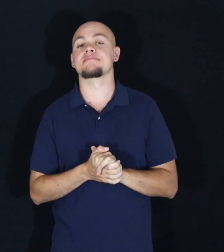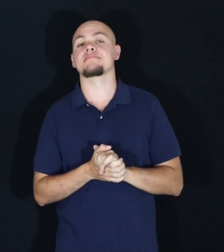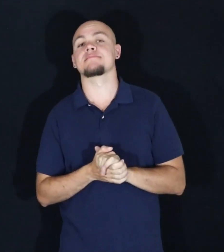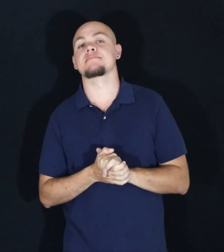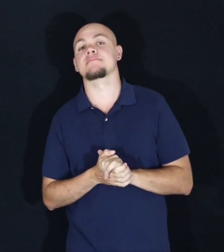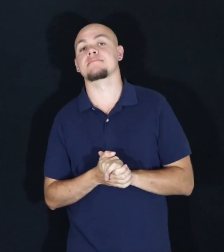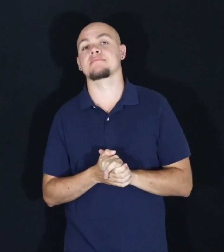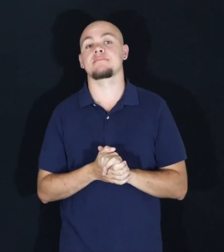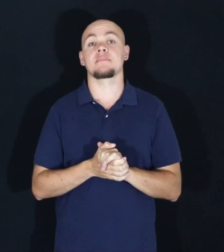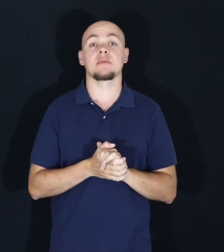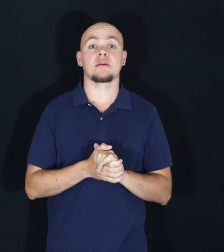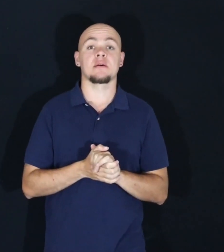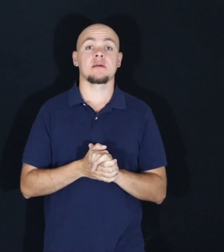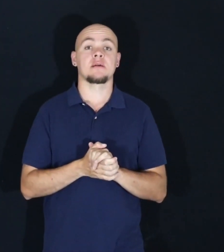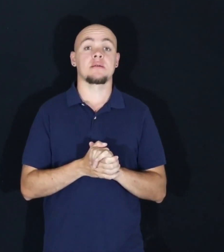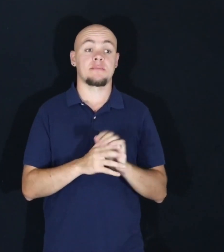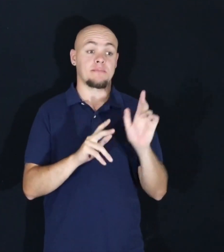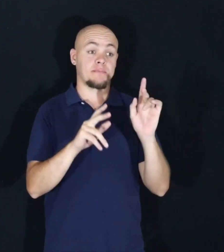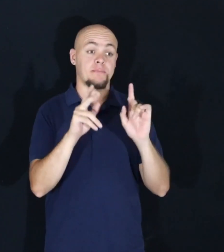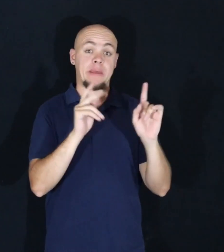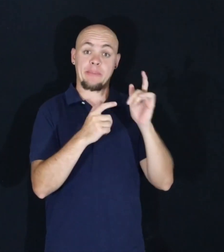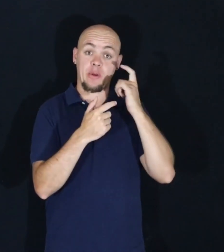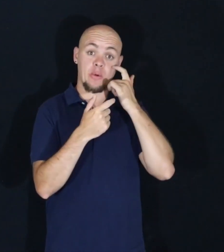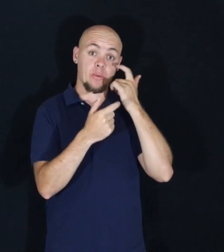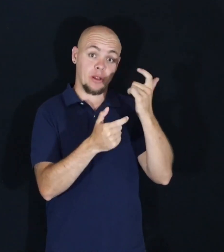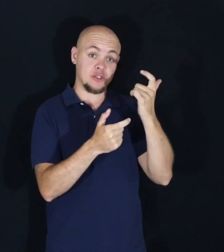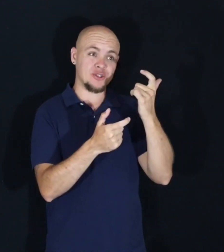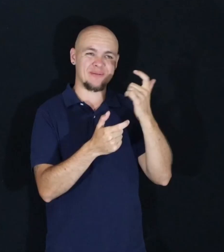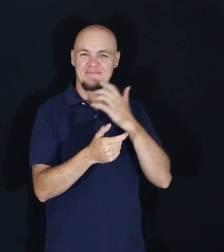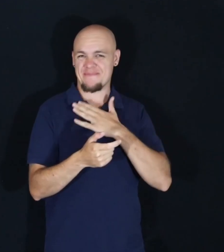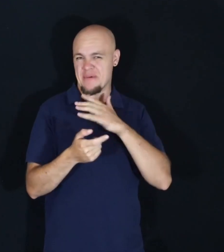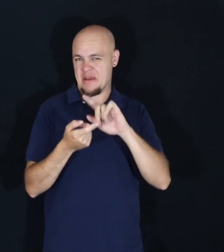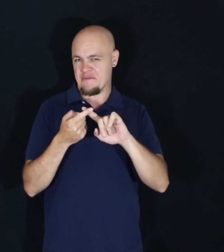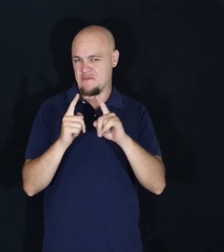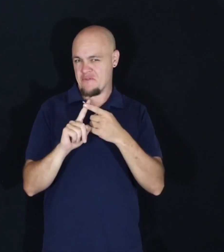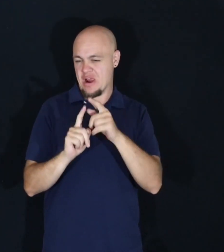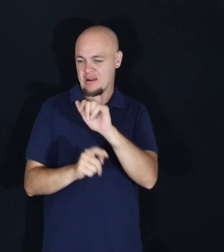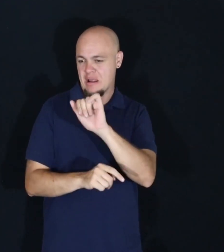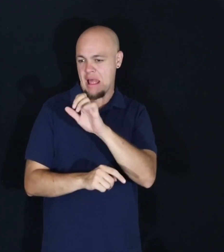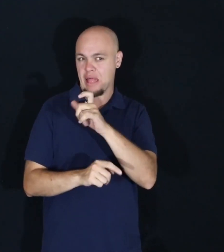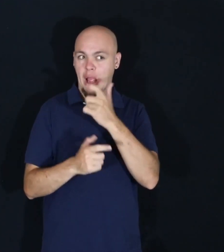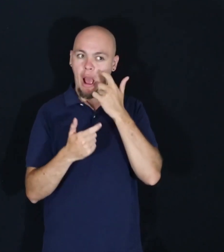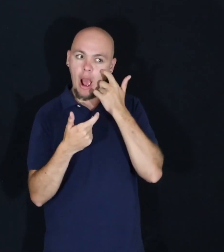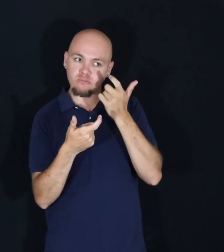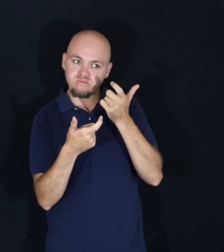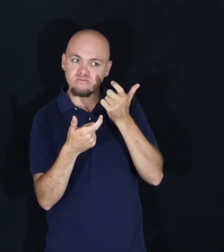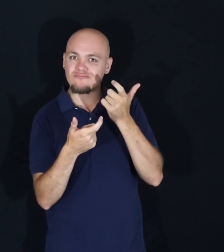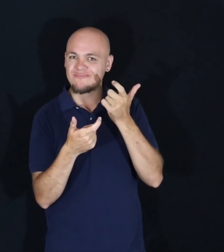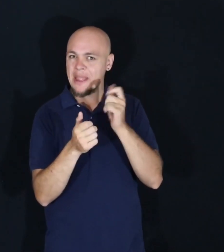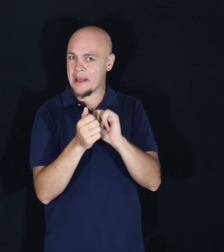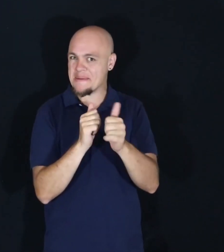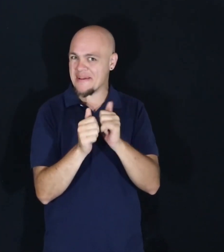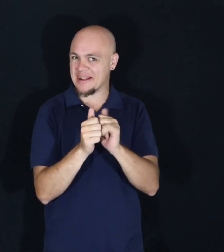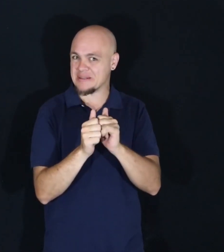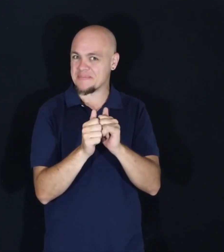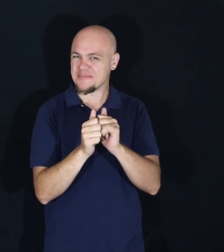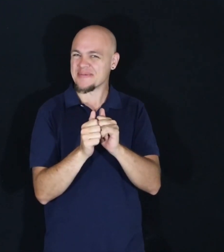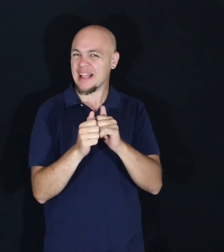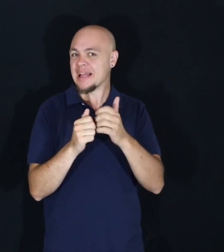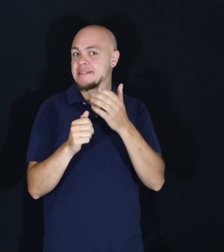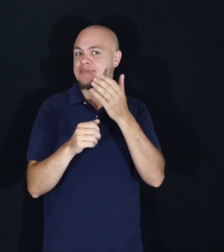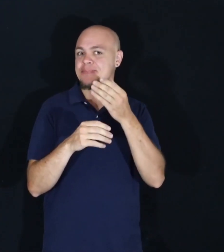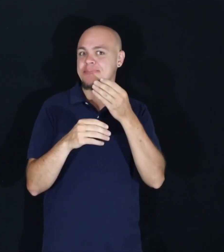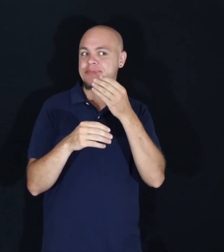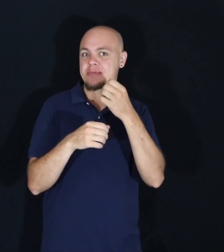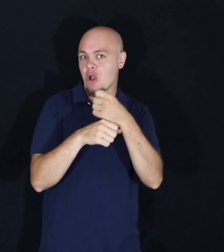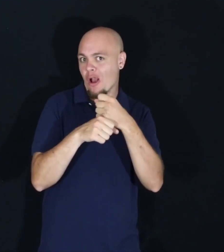love competitively people watching with my friend Alex. Whenever we have the time to hang out, we window shop cafes. We